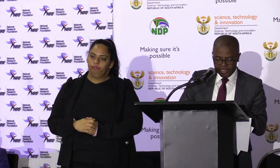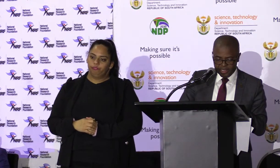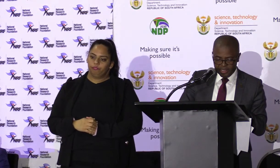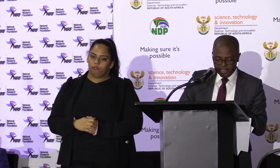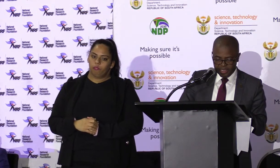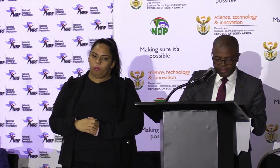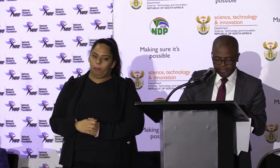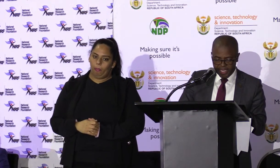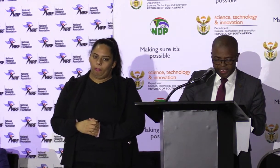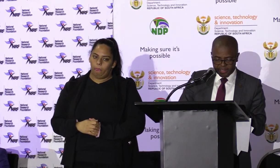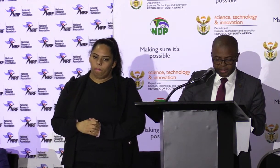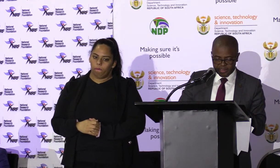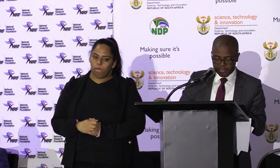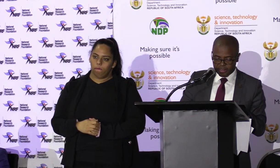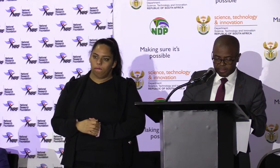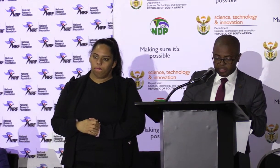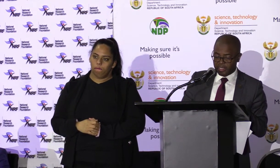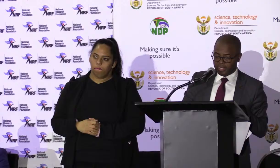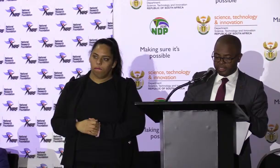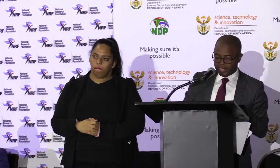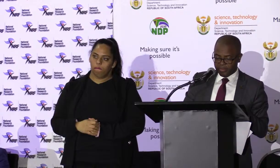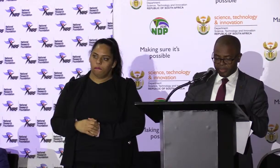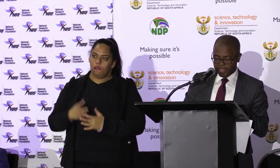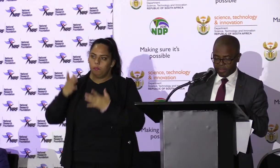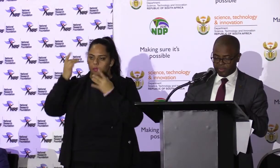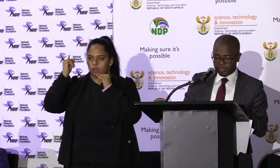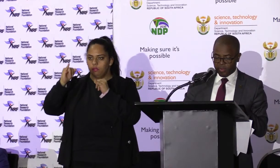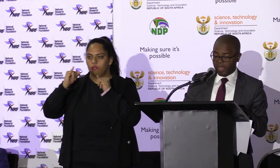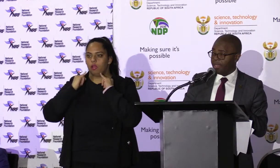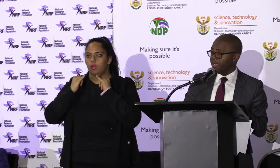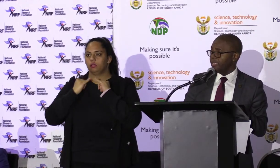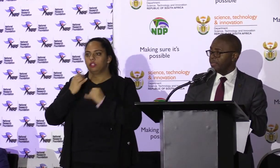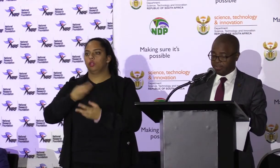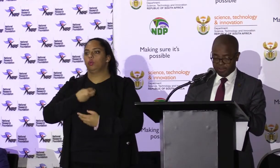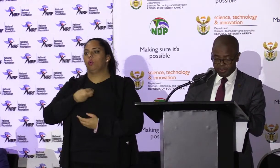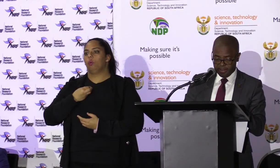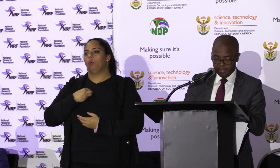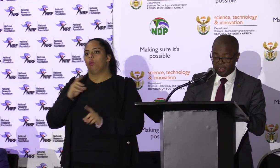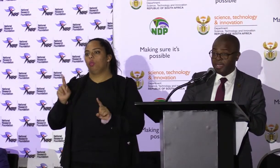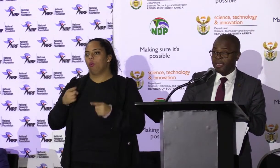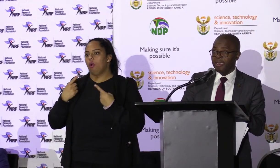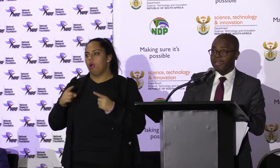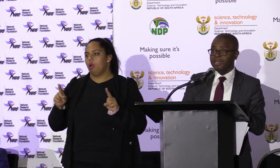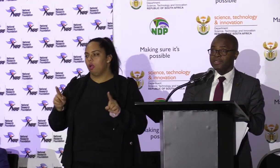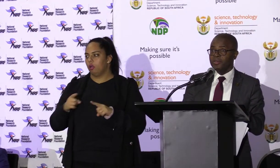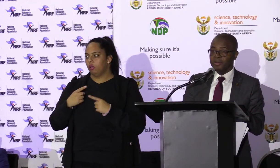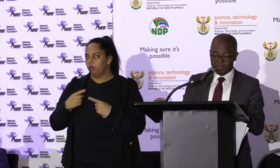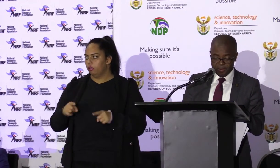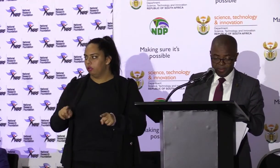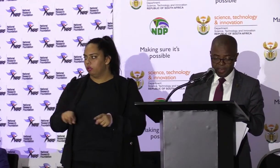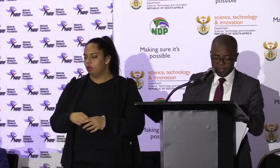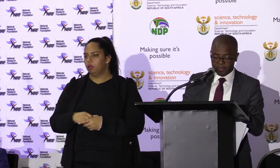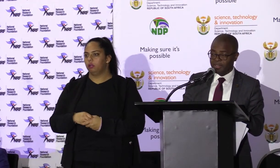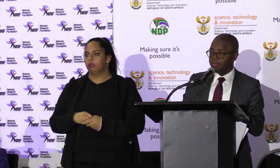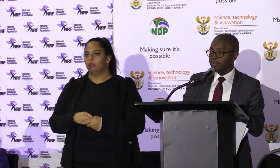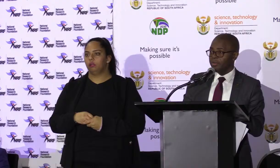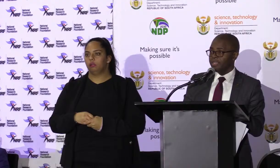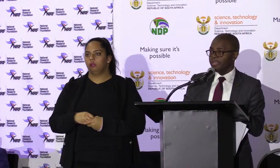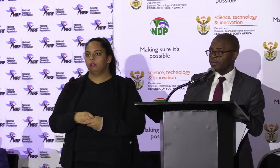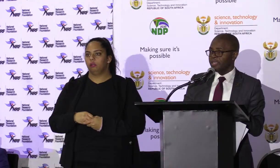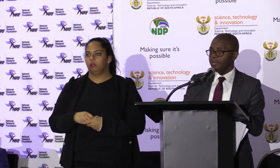Let me invite Itemba Youth Choir and no